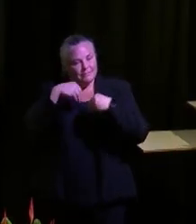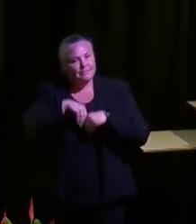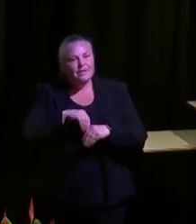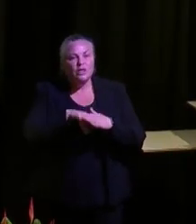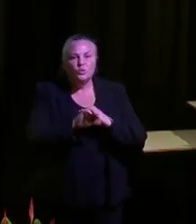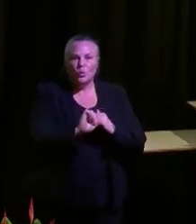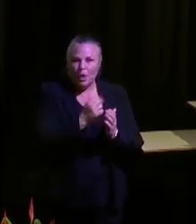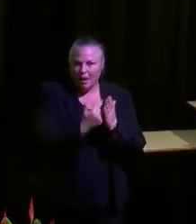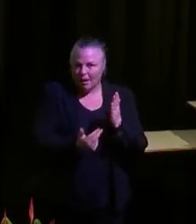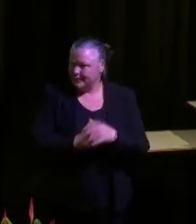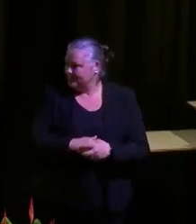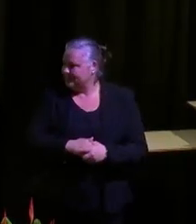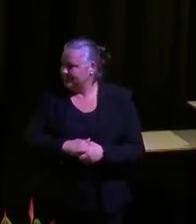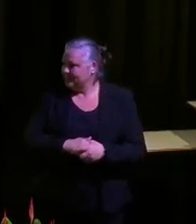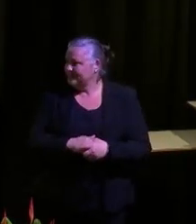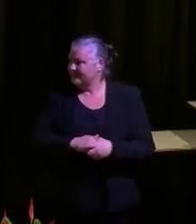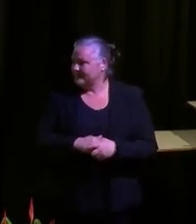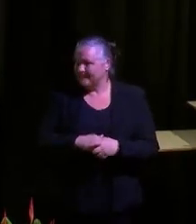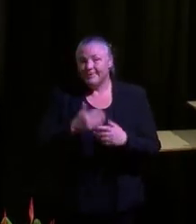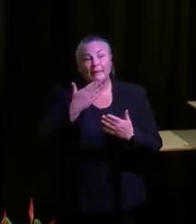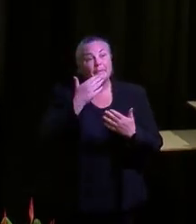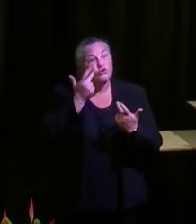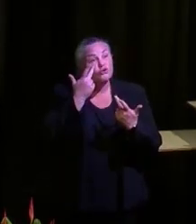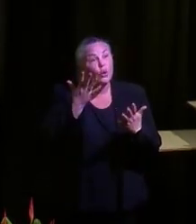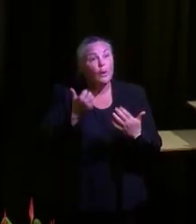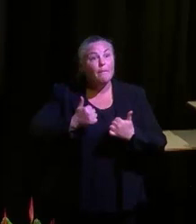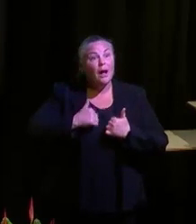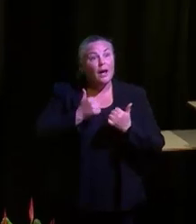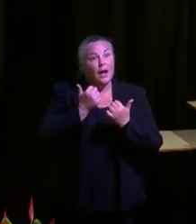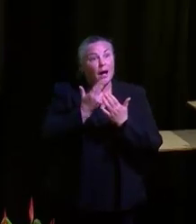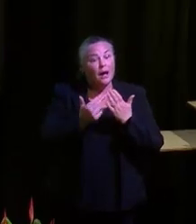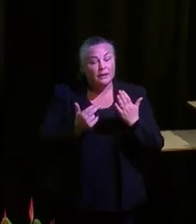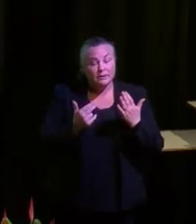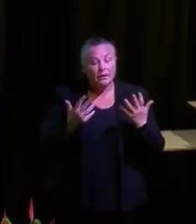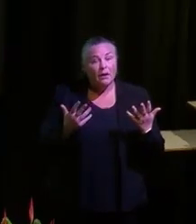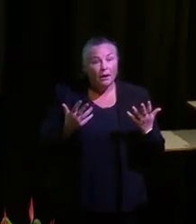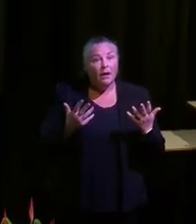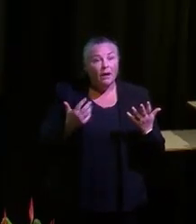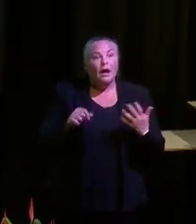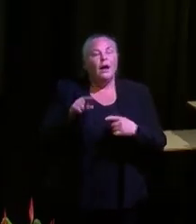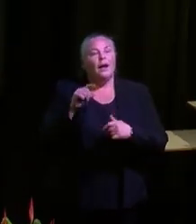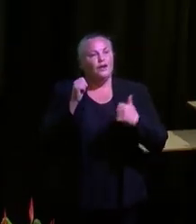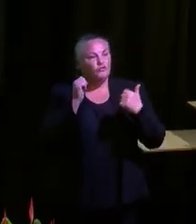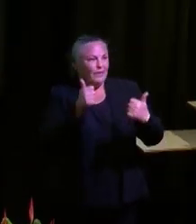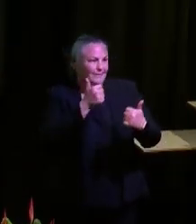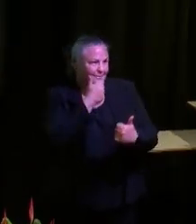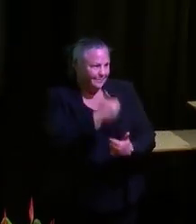Sure. Is it possible to look at the slide of my work? It's up there. Oh, it's up there? Oh, okay, yeah, cool. Yeah,